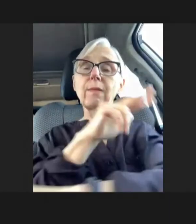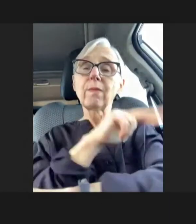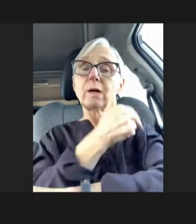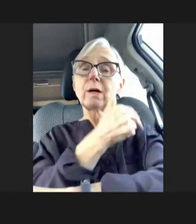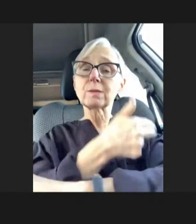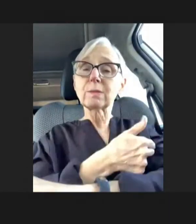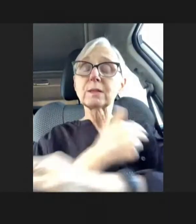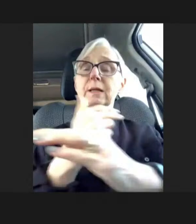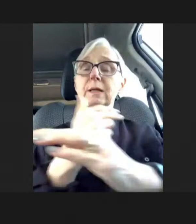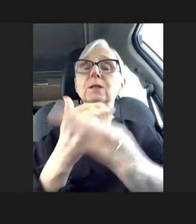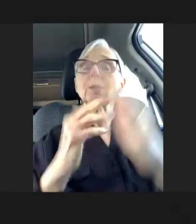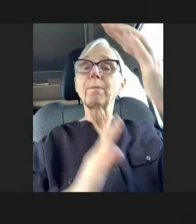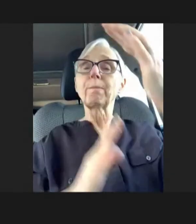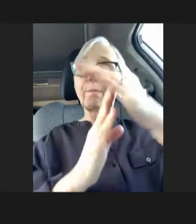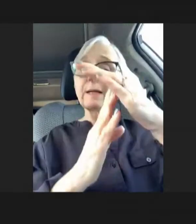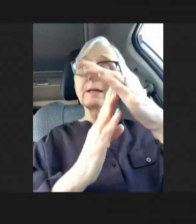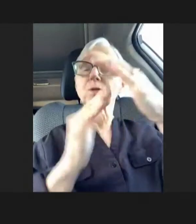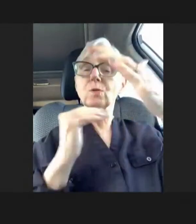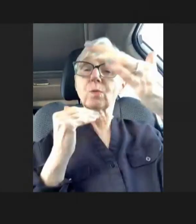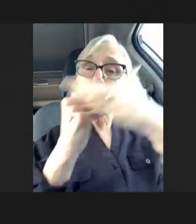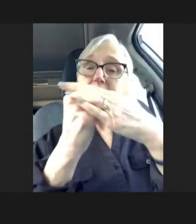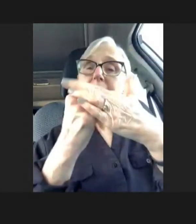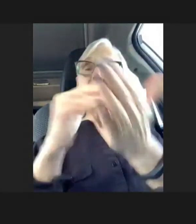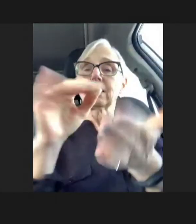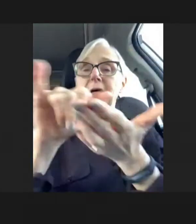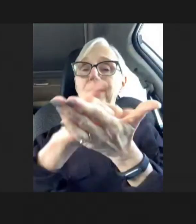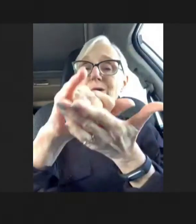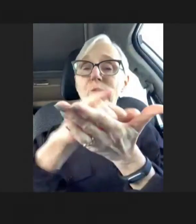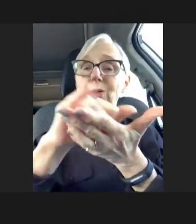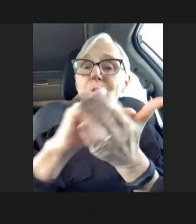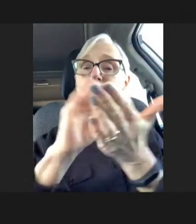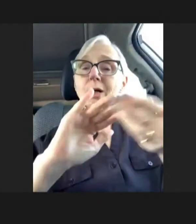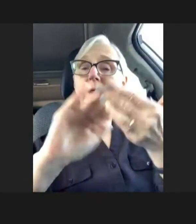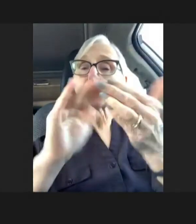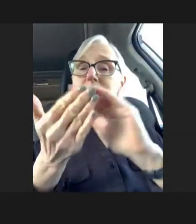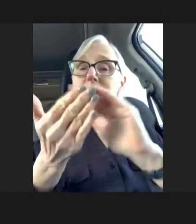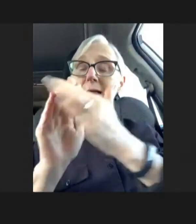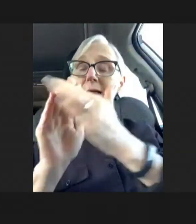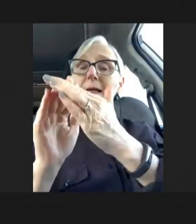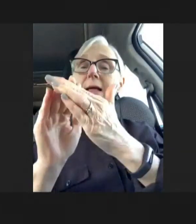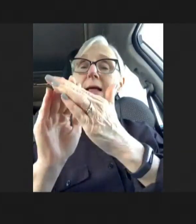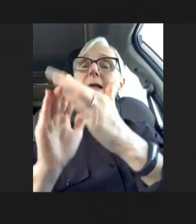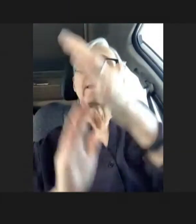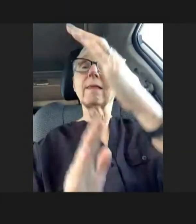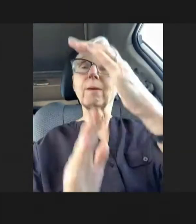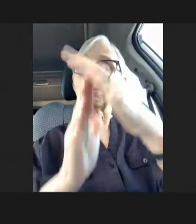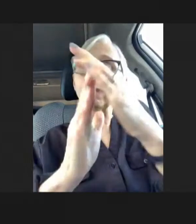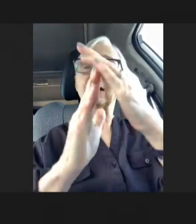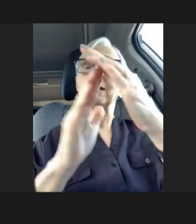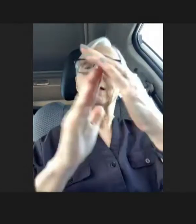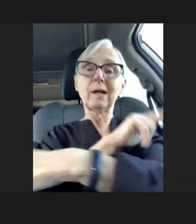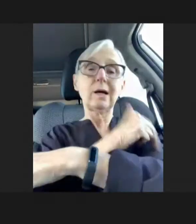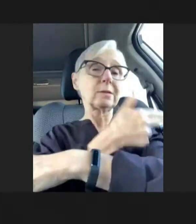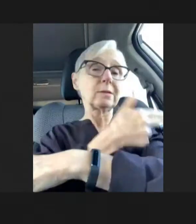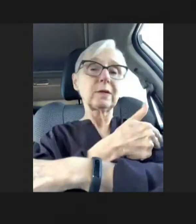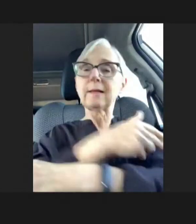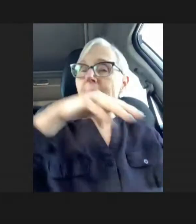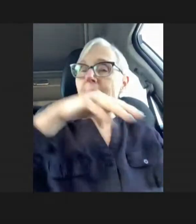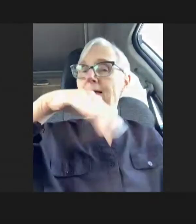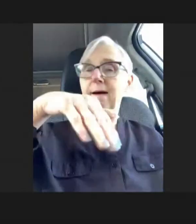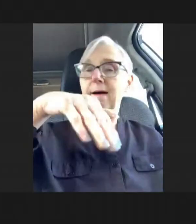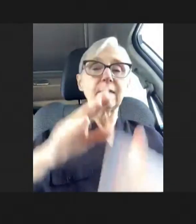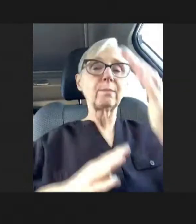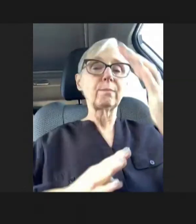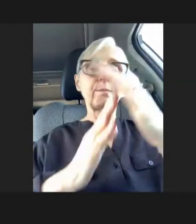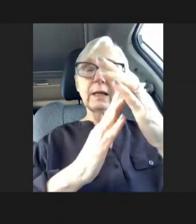recently talking about a few minutes ago was New York City, where we've seen cases peak there, but hospitalizations haven't yet. So I think it'll be very